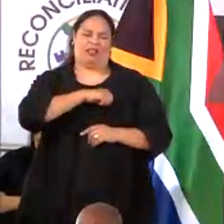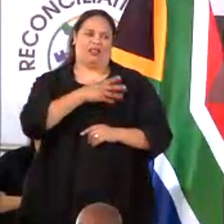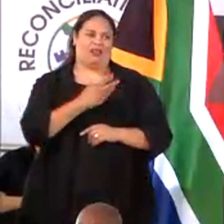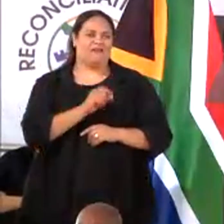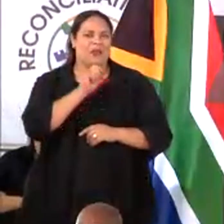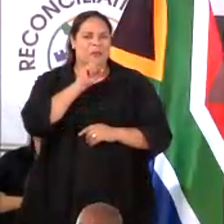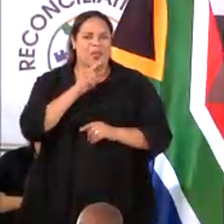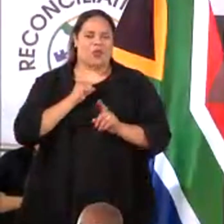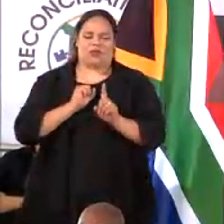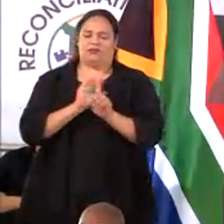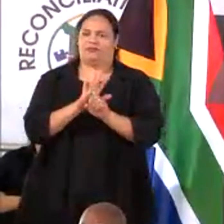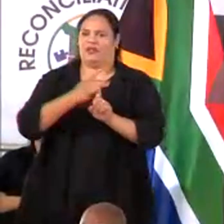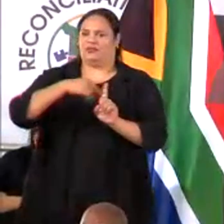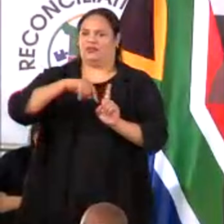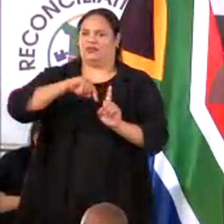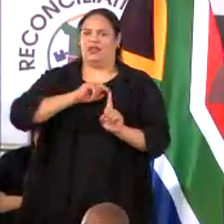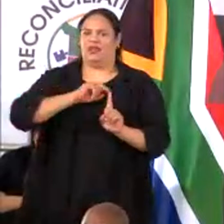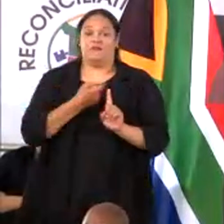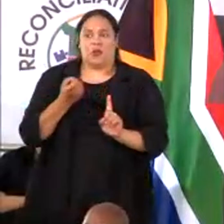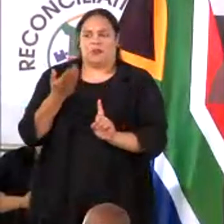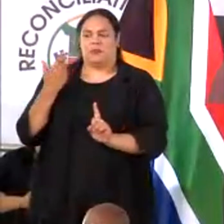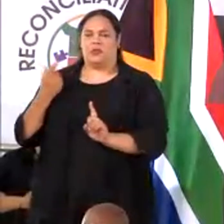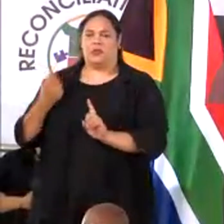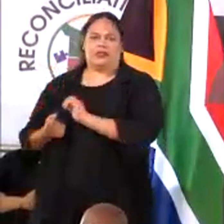were inflicted in the past.